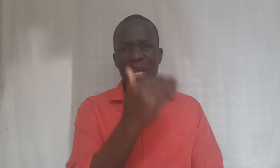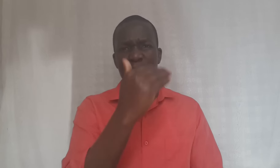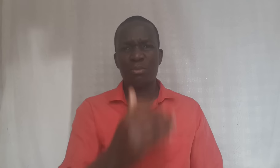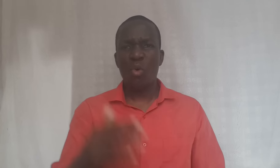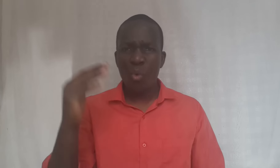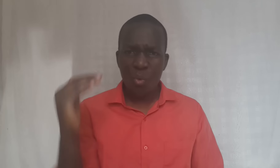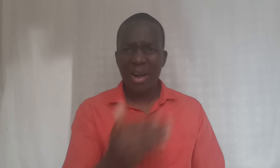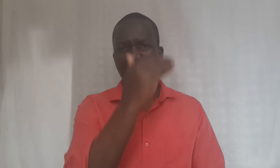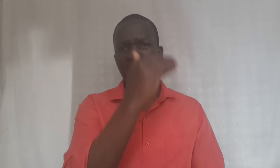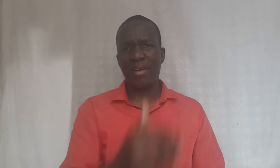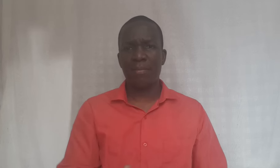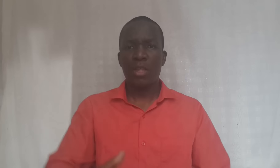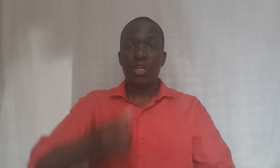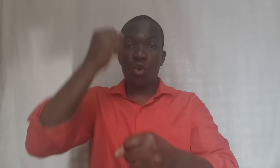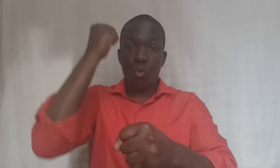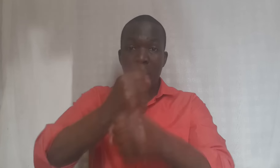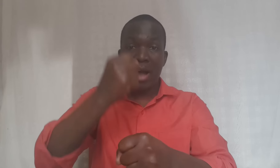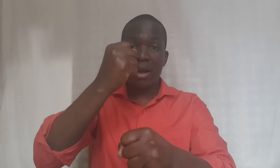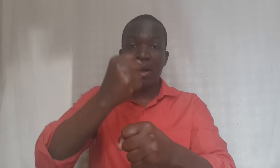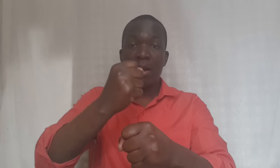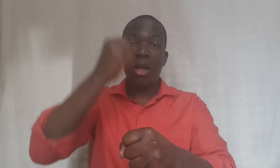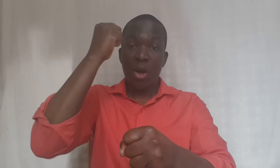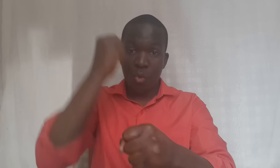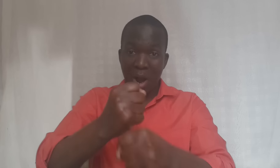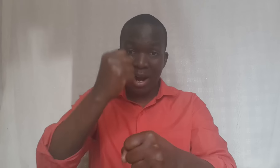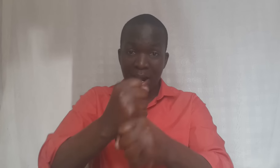up. Work hard. So work